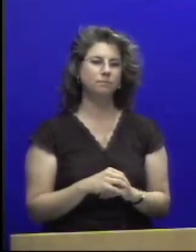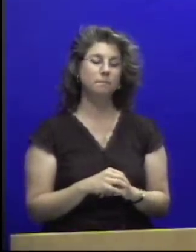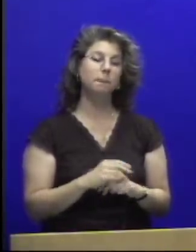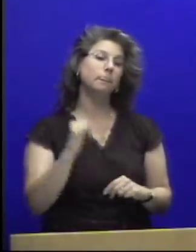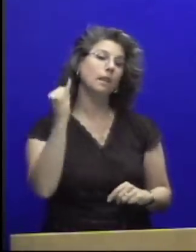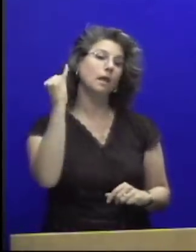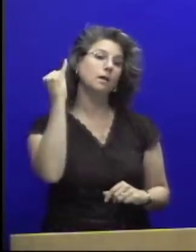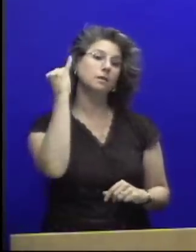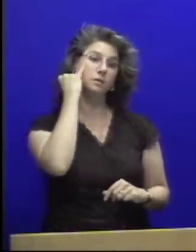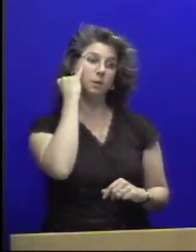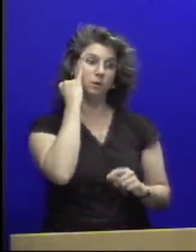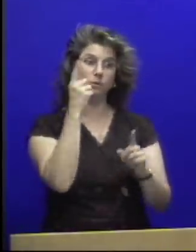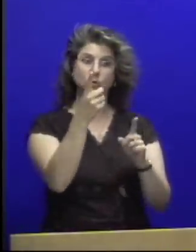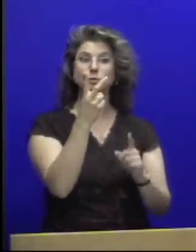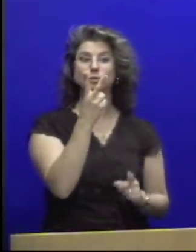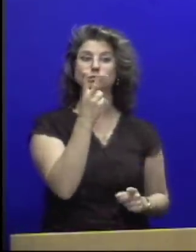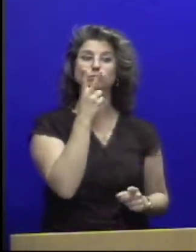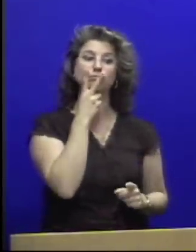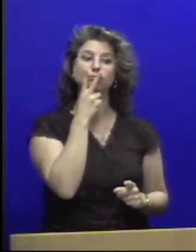If you are a smoker,